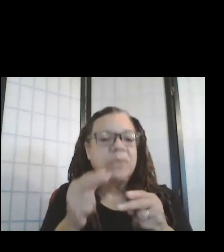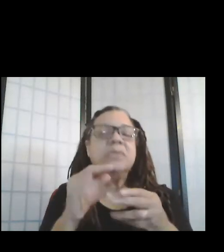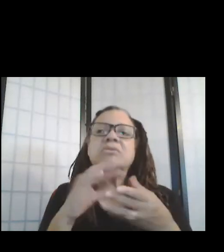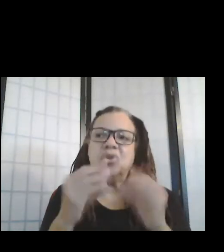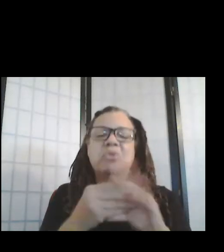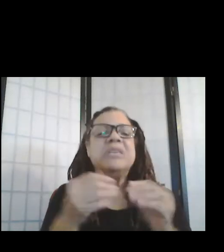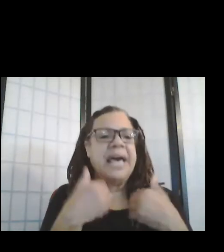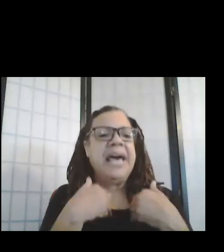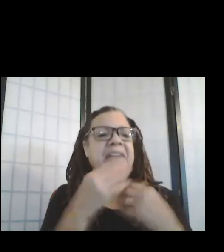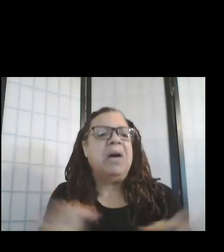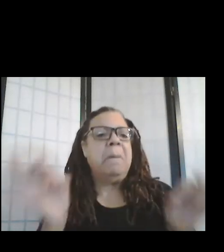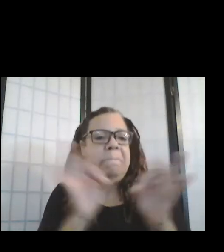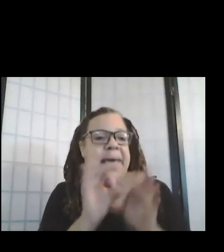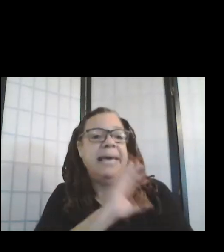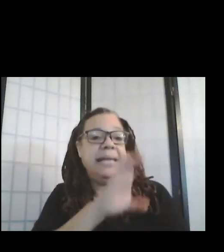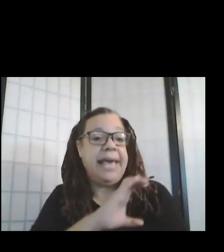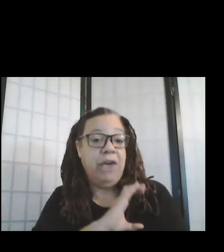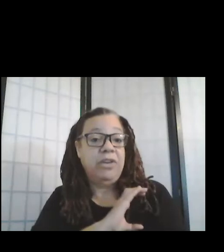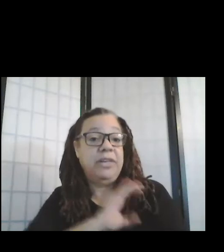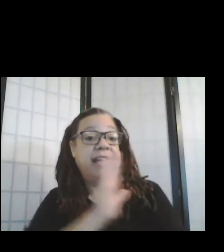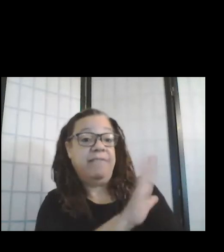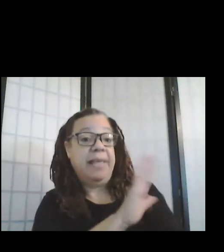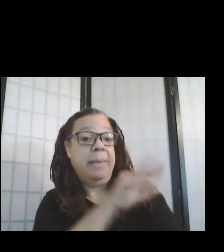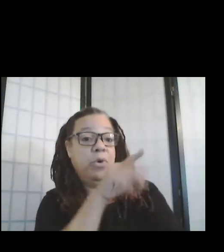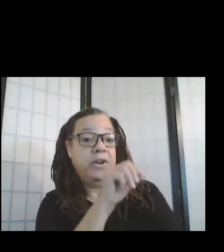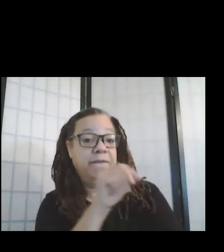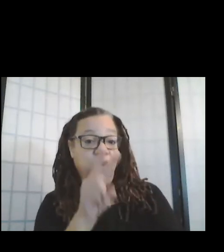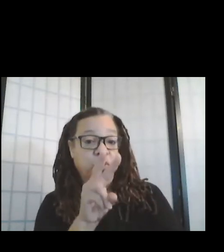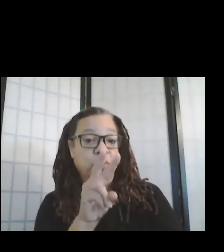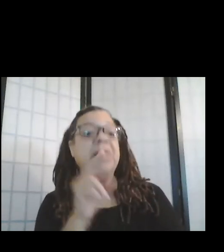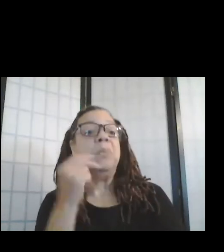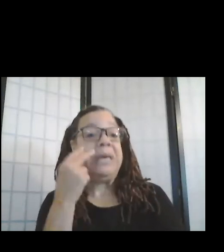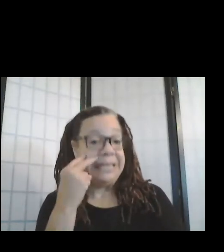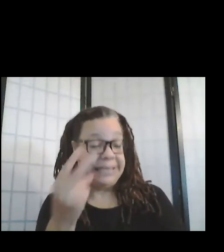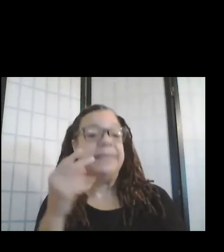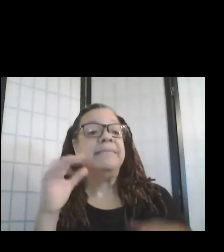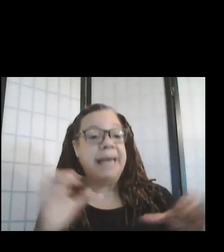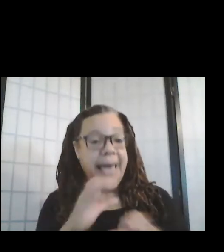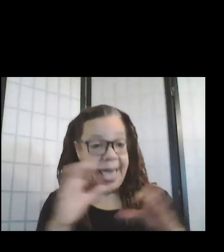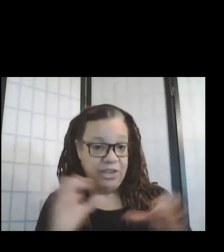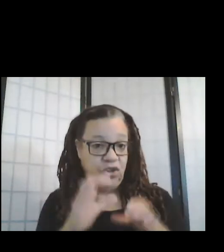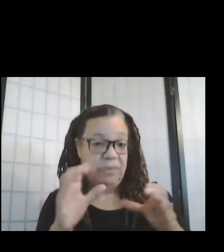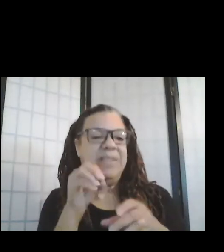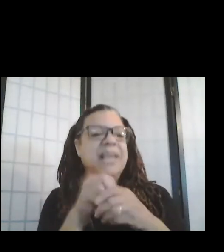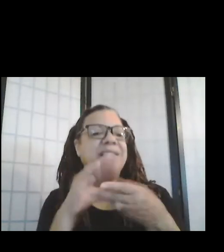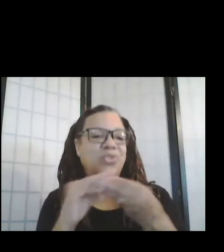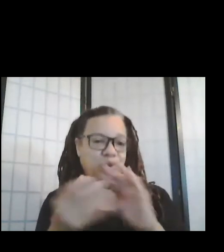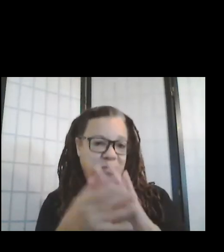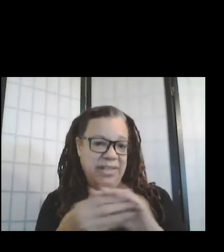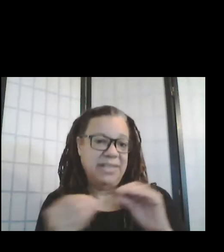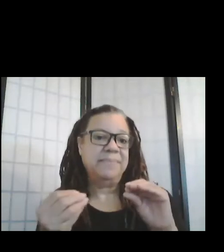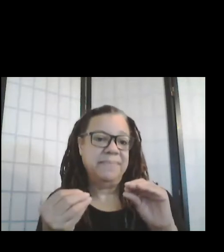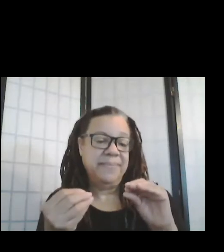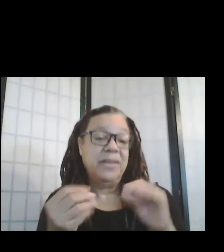a particular point of view that we can identify as the agent of action and reaction in a story. And one